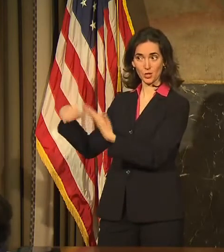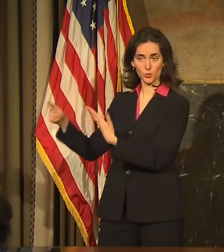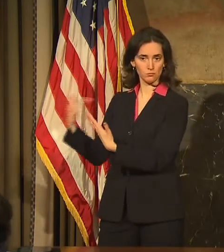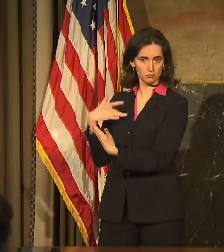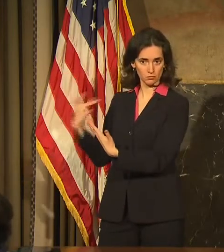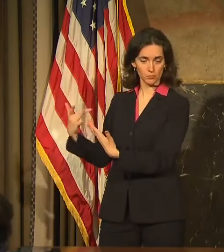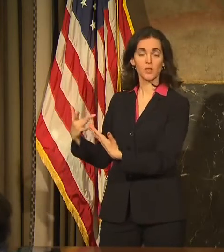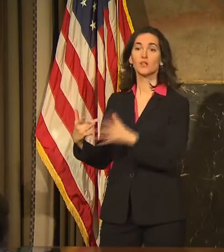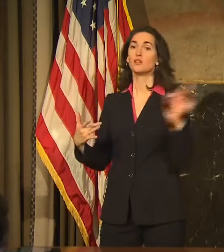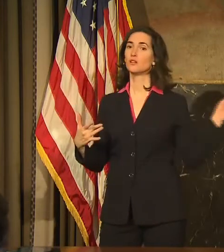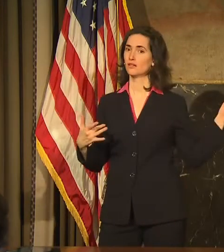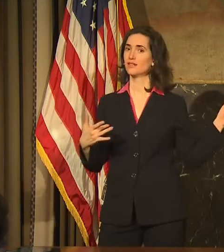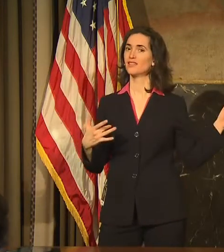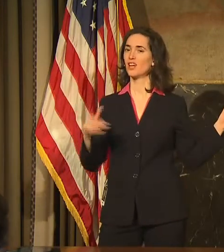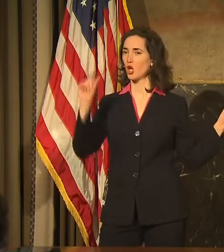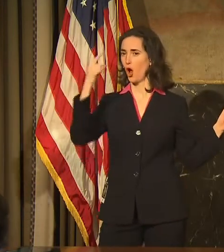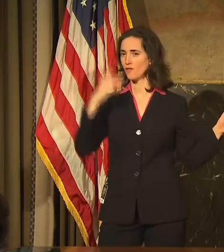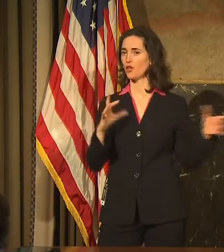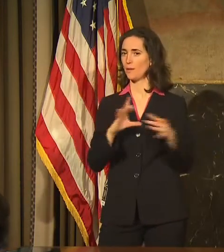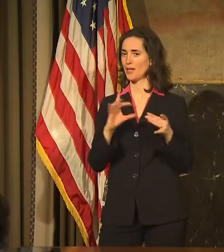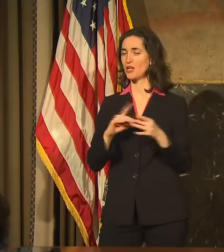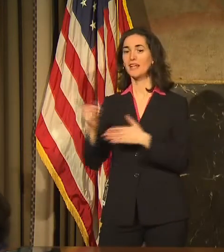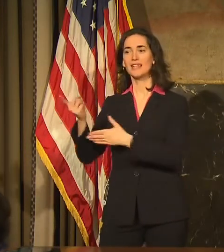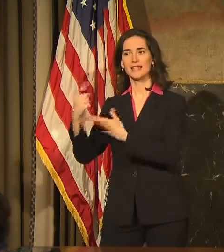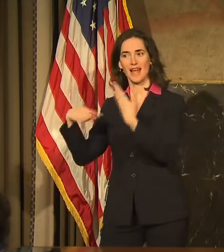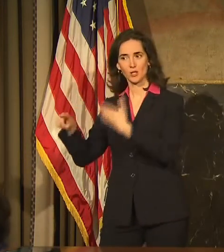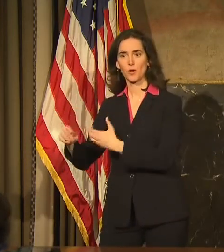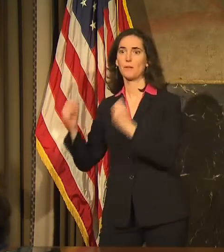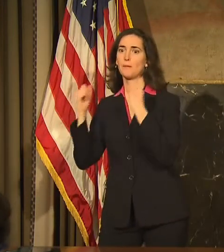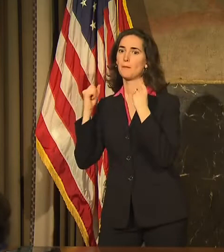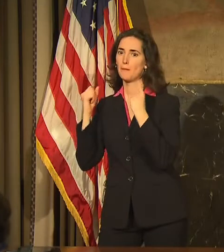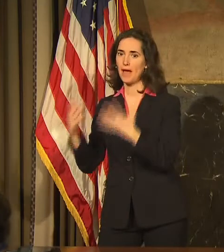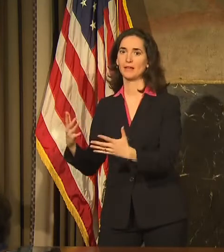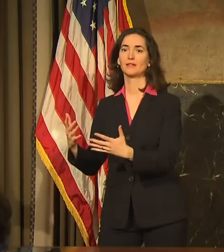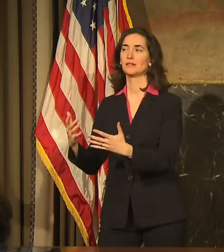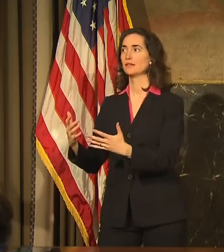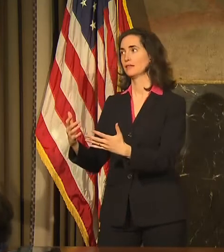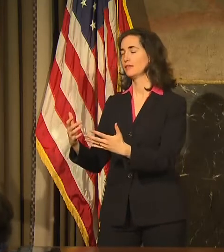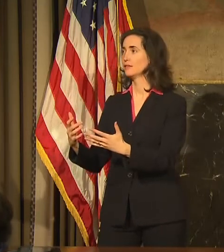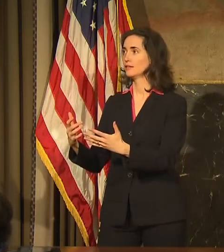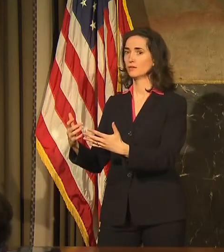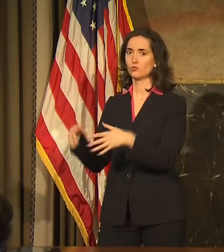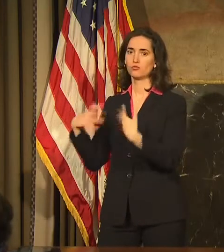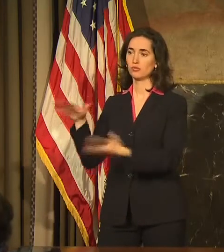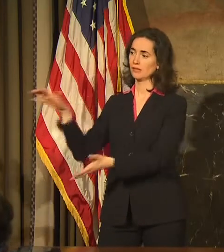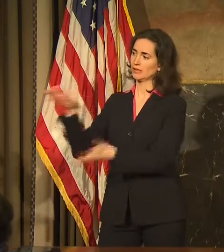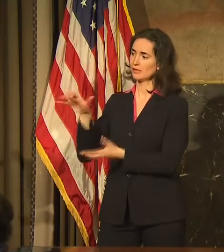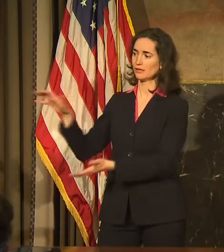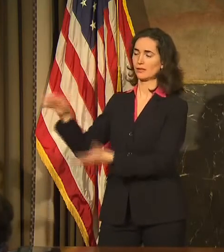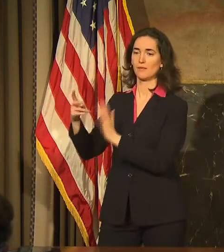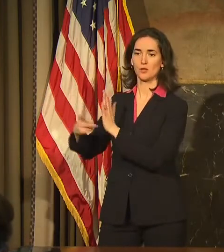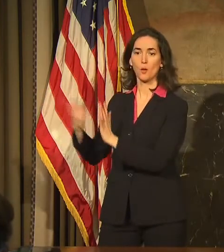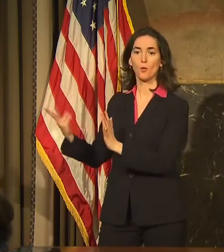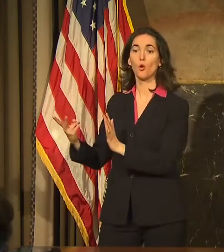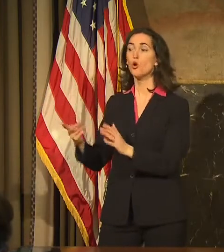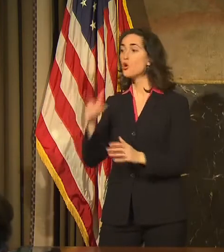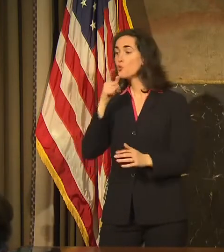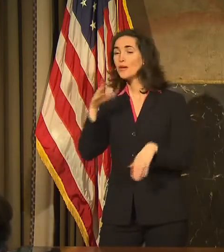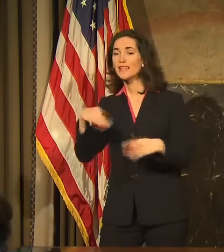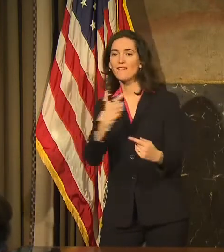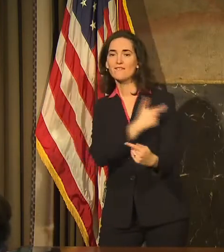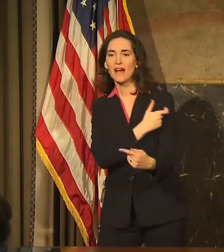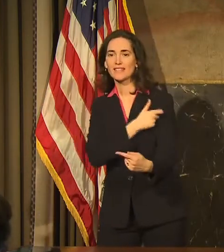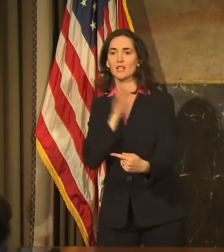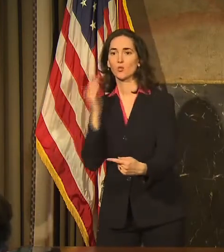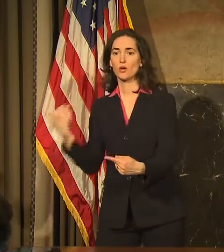is going to be a high volume testing week. We're really going to be asking a lot of our vaccine providers next week because we